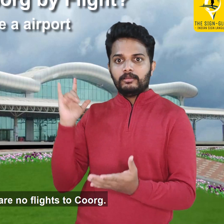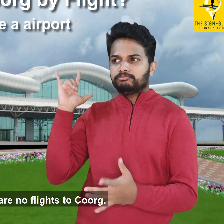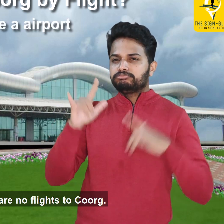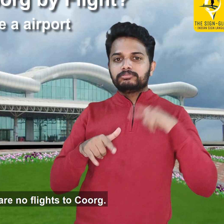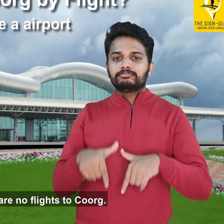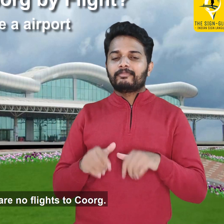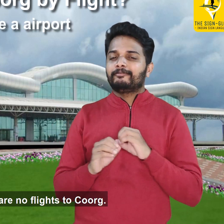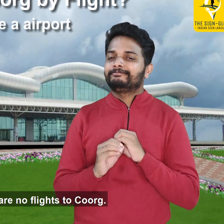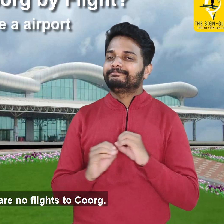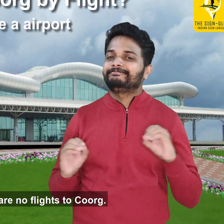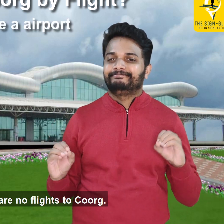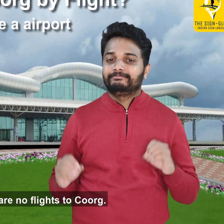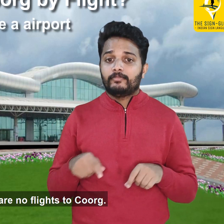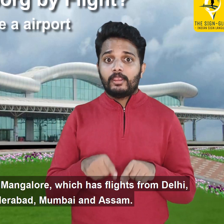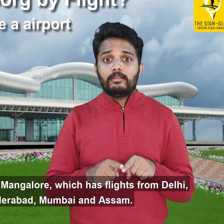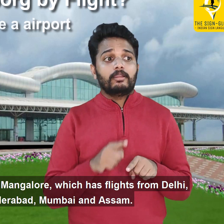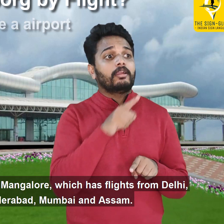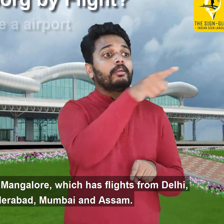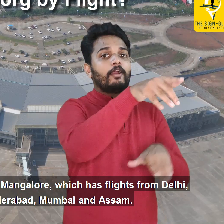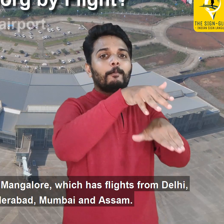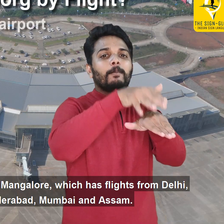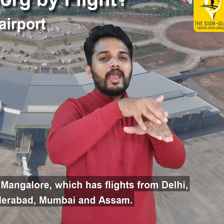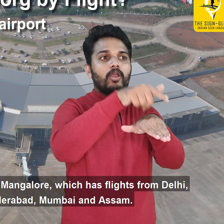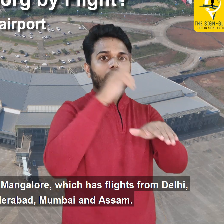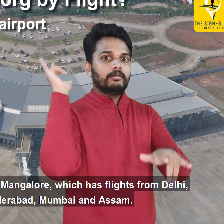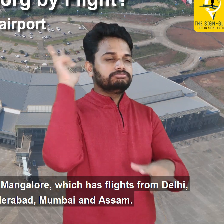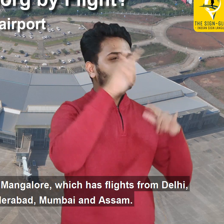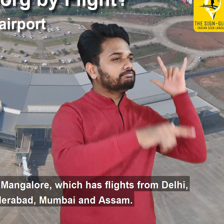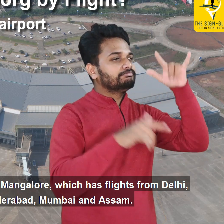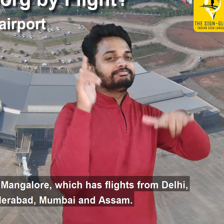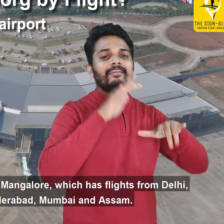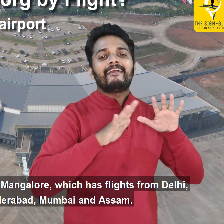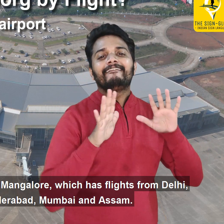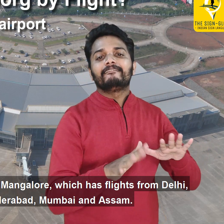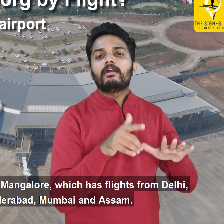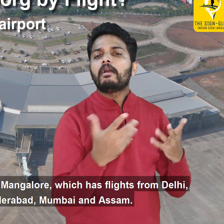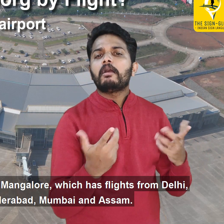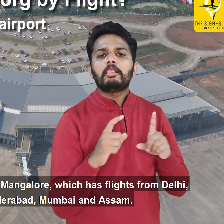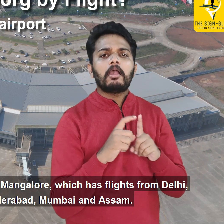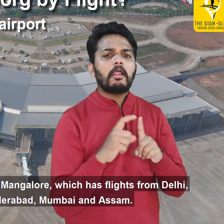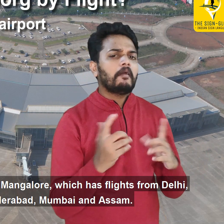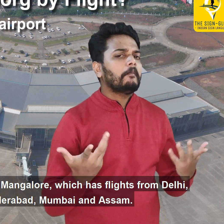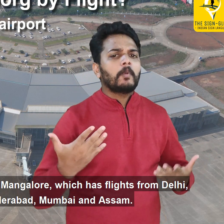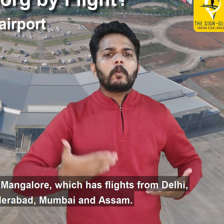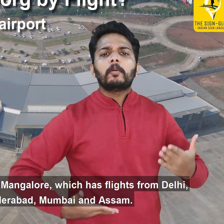There are no flights to Korg. The nearest airport is at Mangalore, which has flights from Delhi,